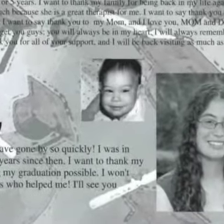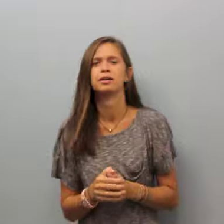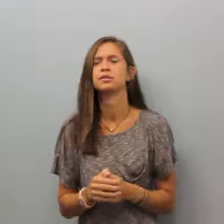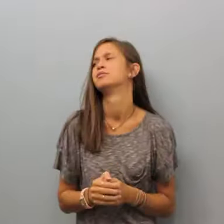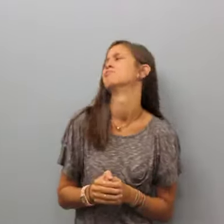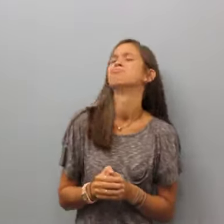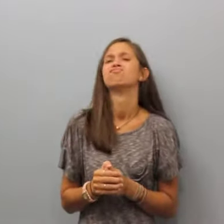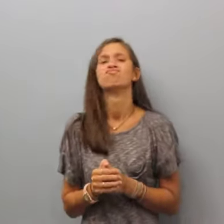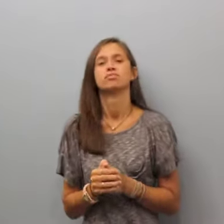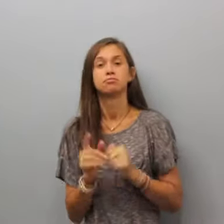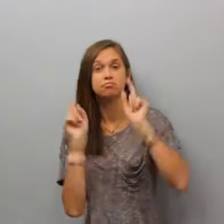2008.